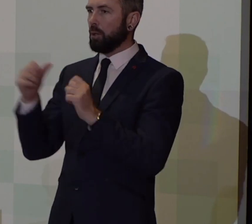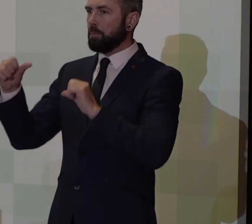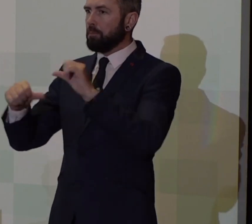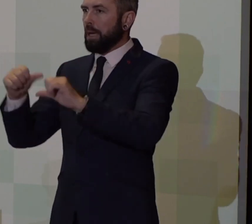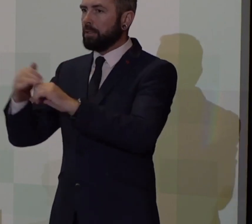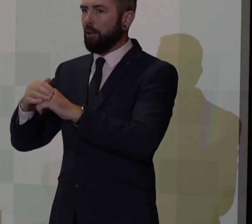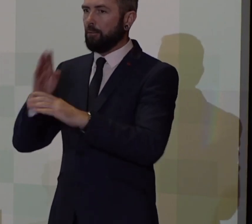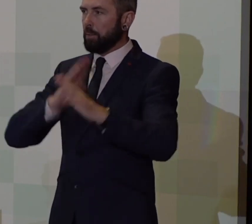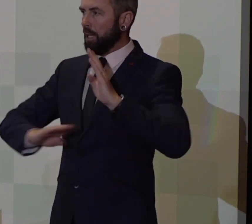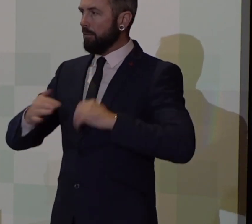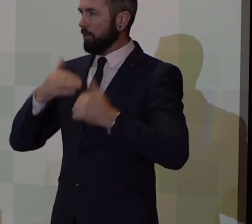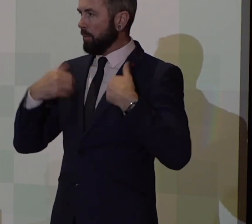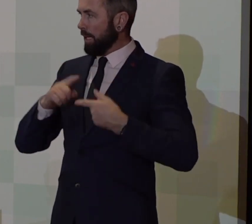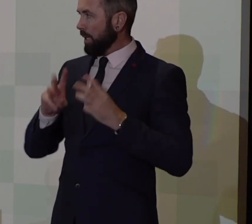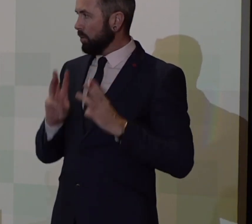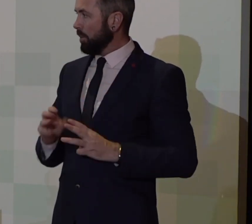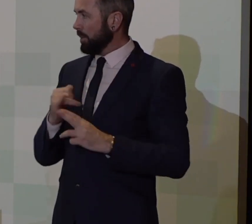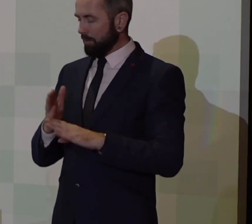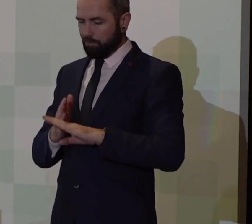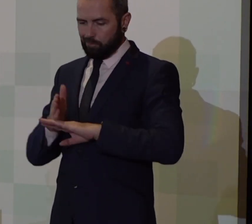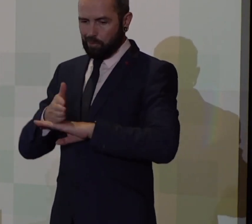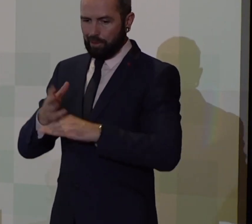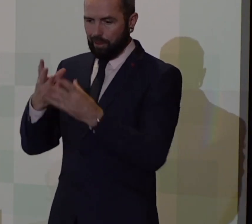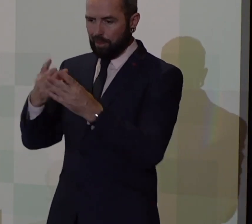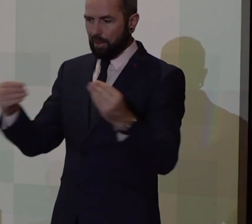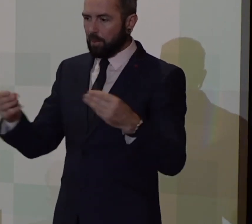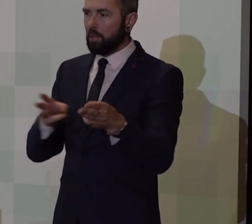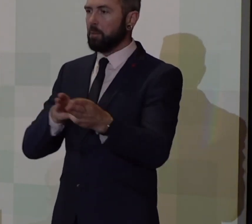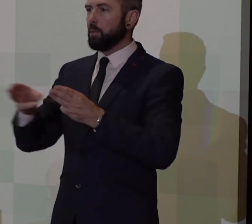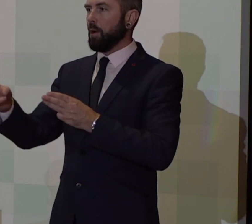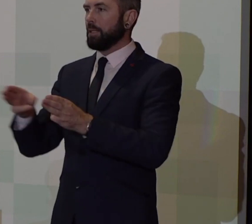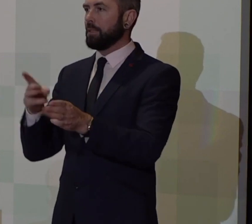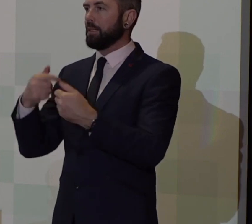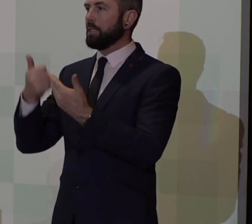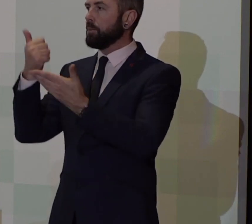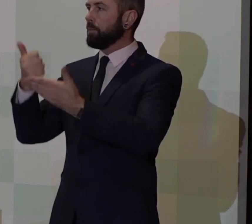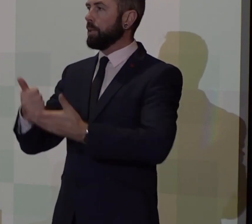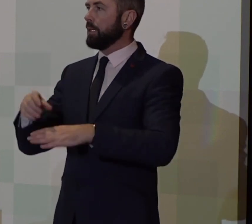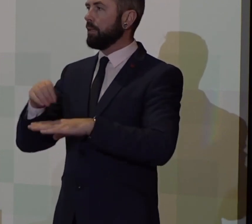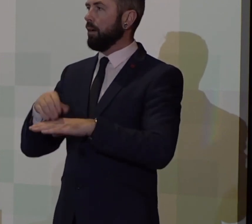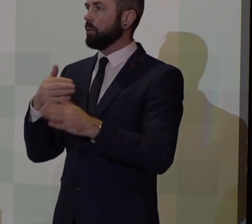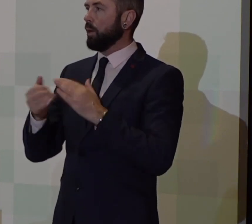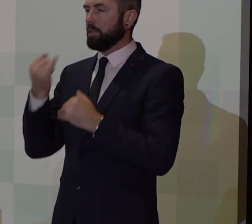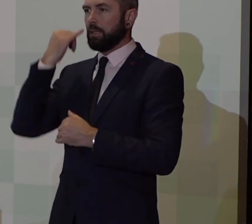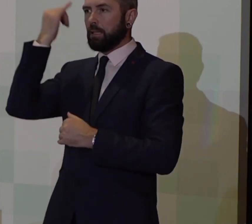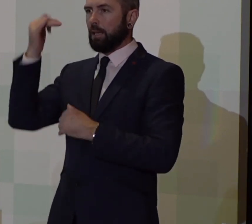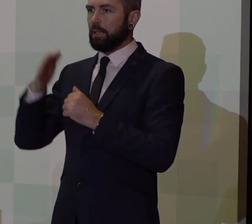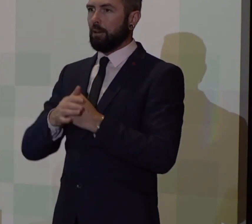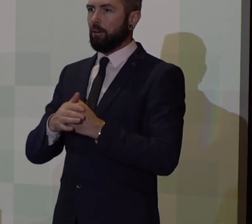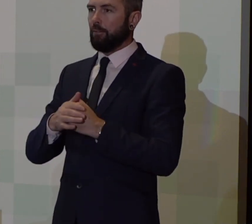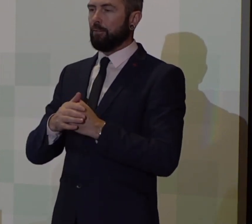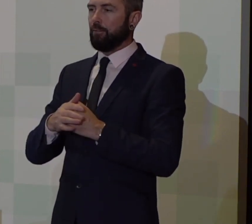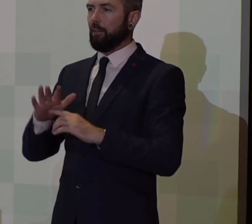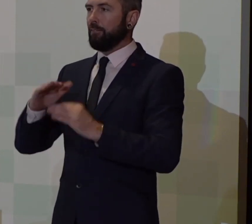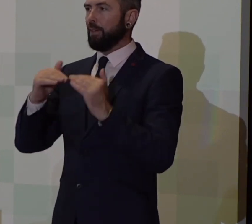conduct of men and women in an effort to eliminate practices that are based on the idea of the